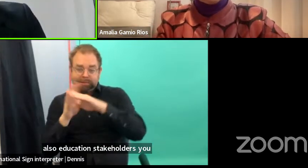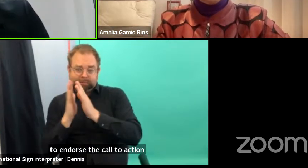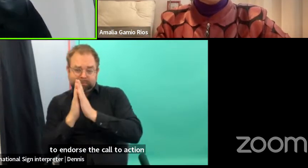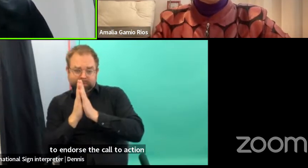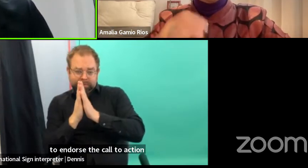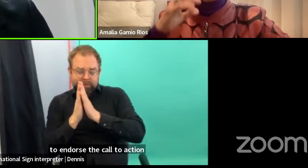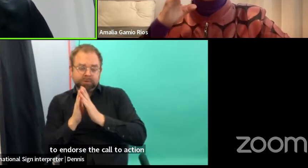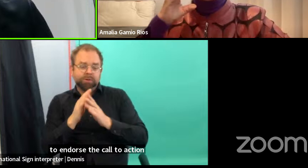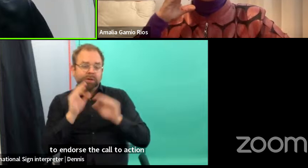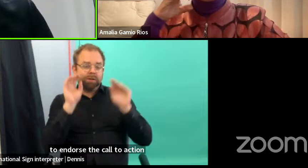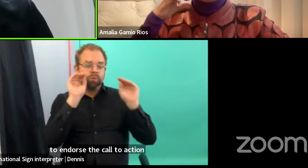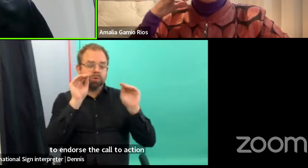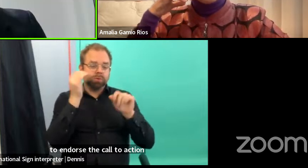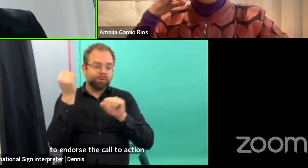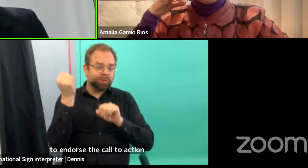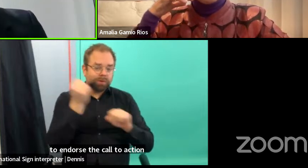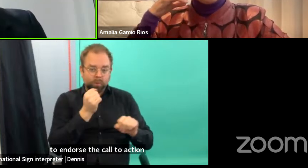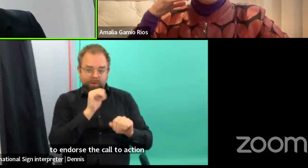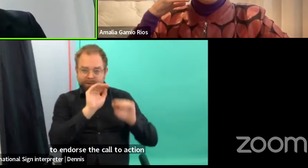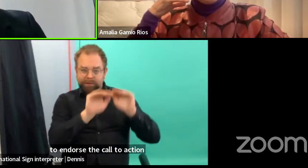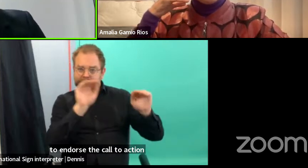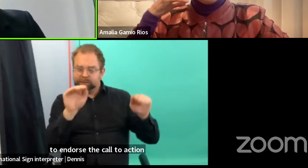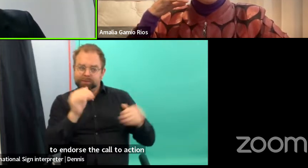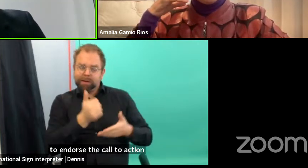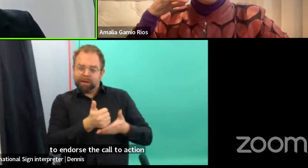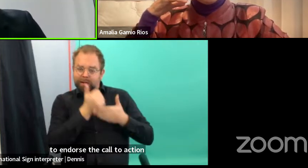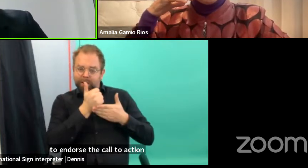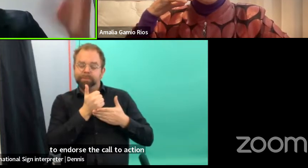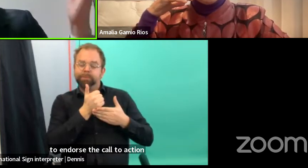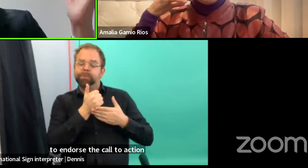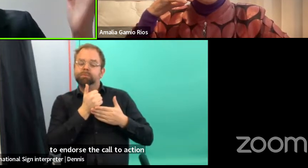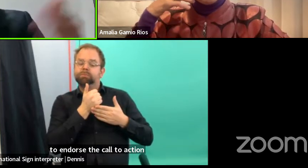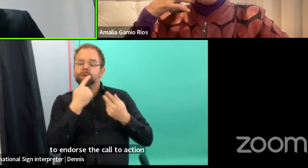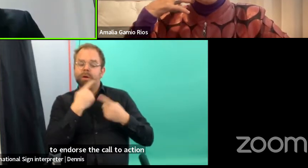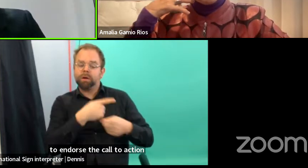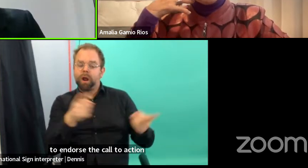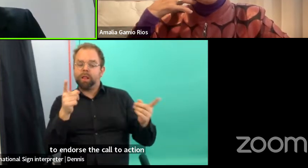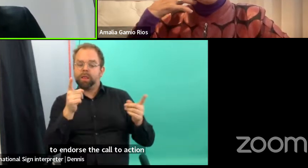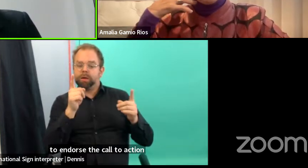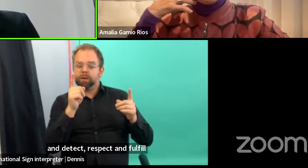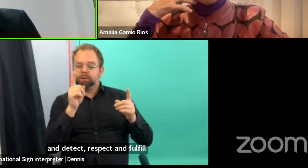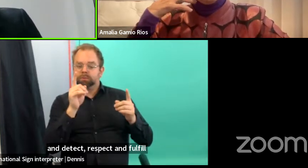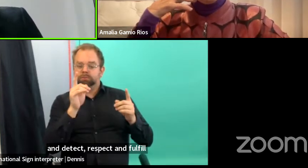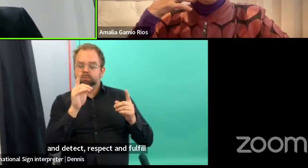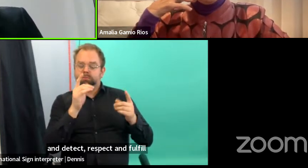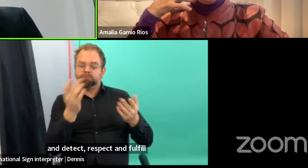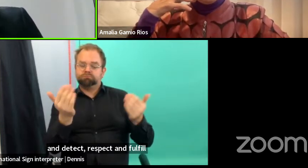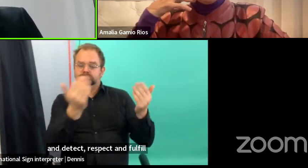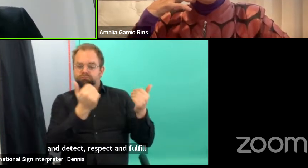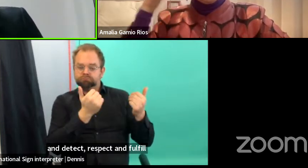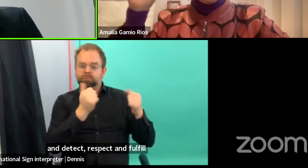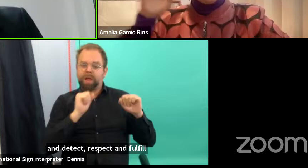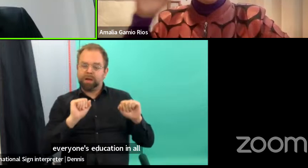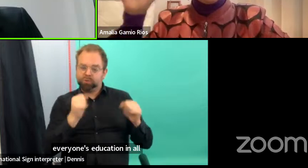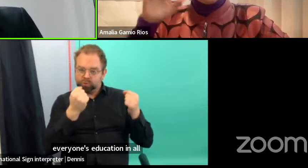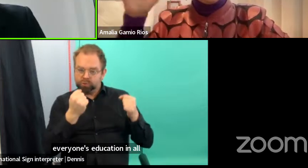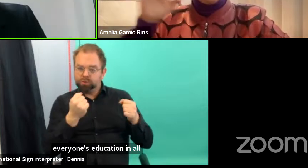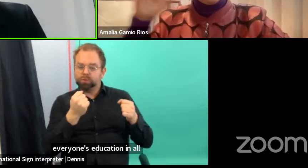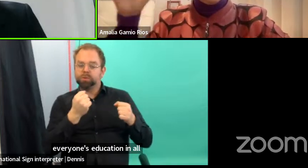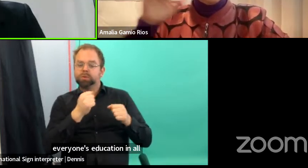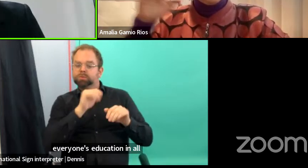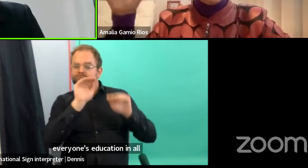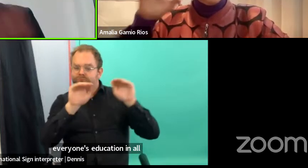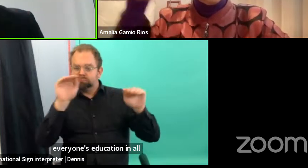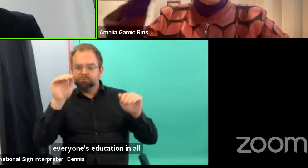to education. Until next time, have a good day. Yes, enjoy the rest of the day wherever you are. Thank you so much. Bye-bye.